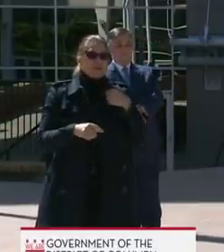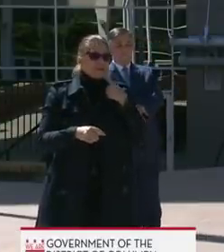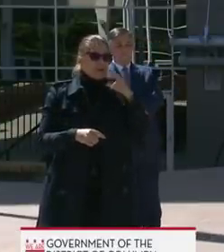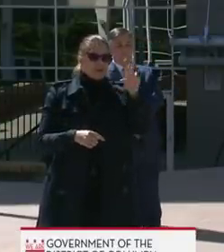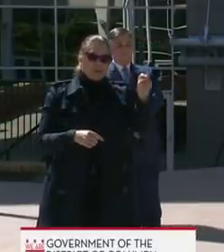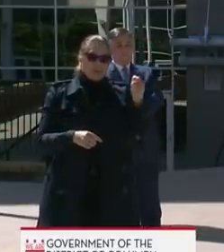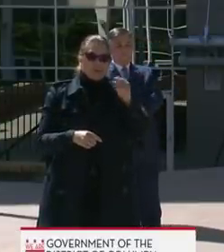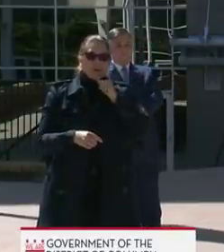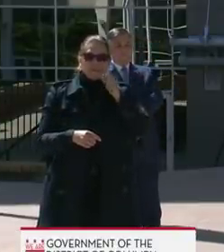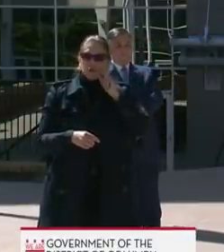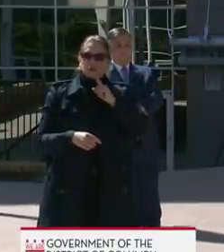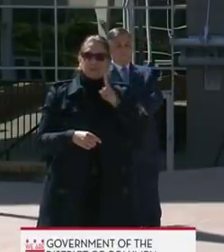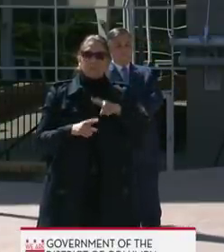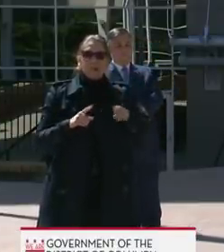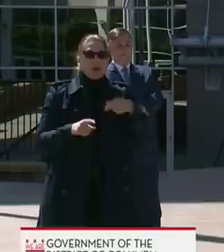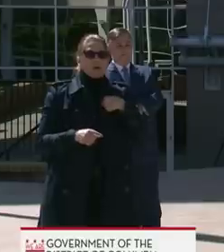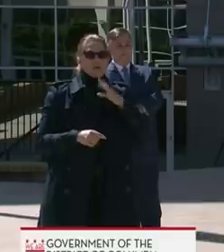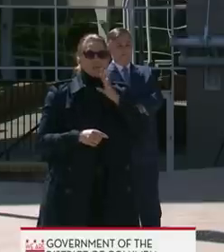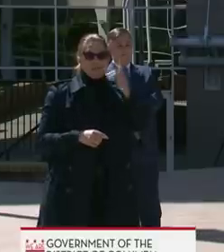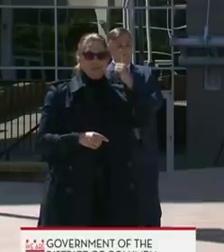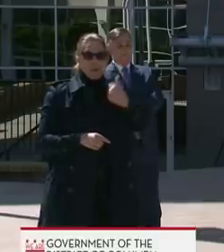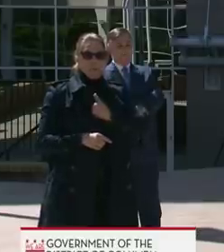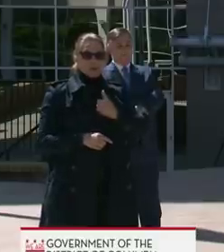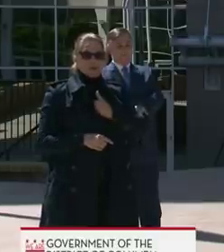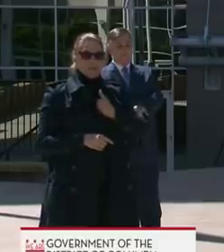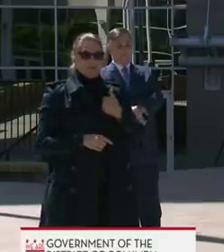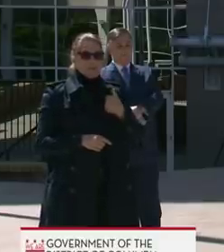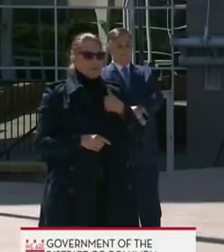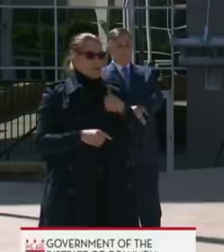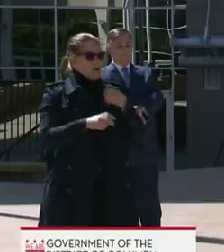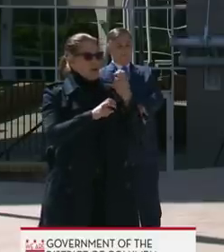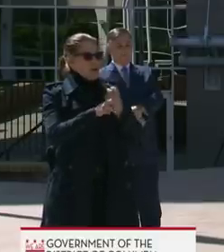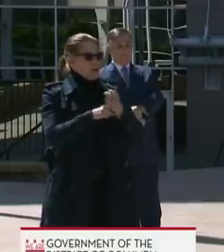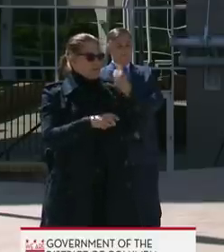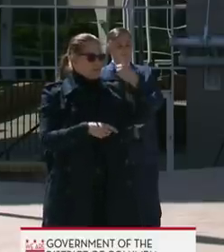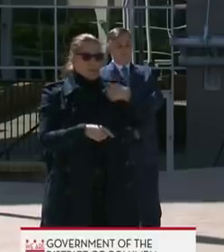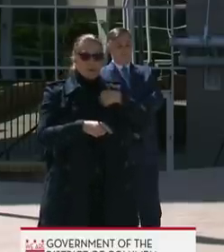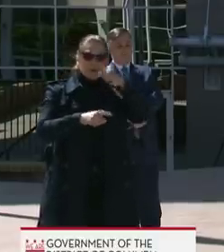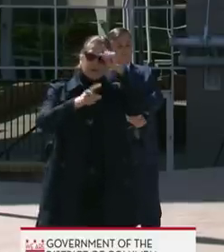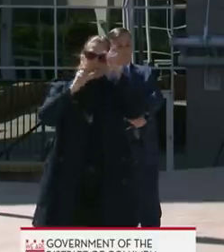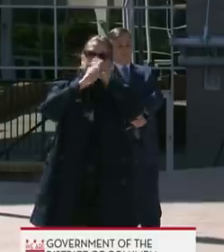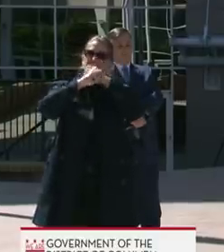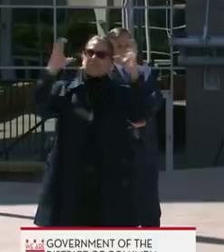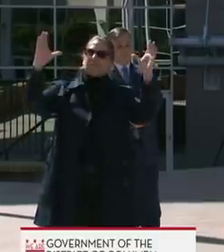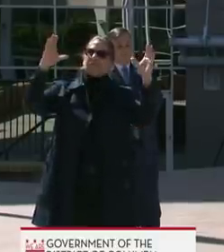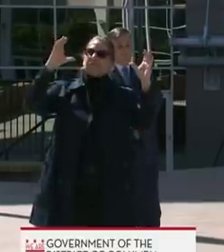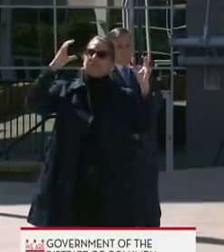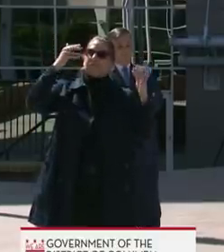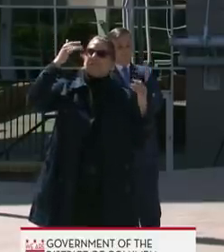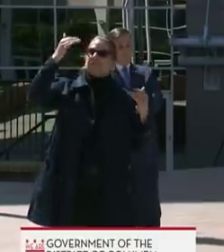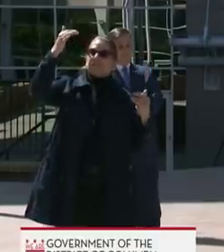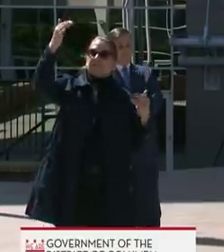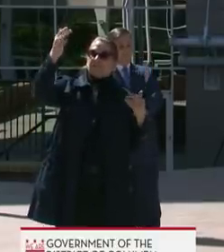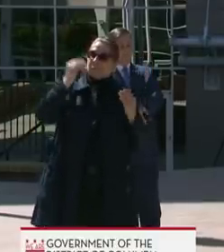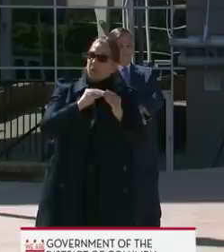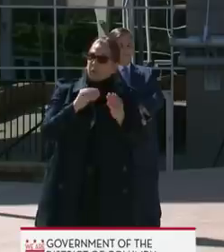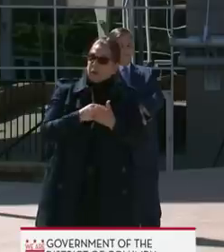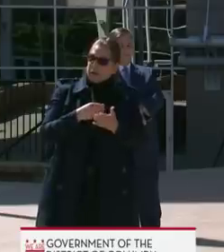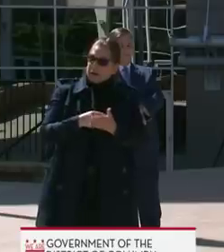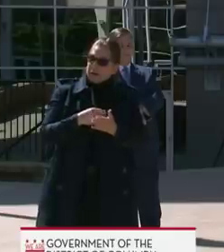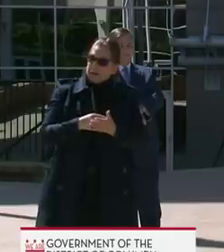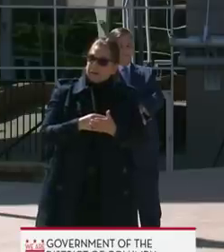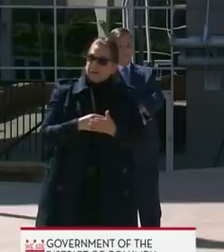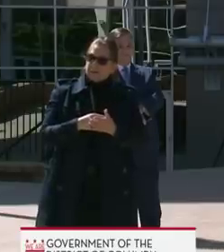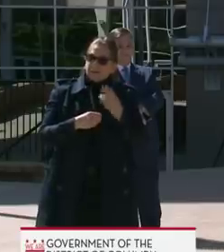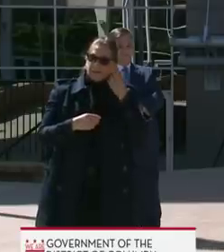absolute no, but it's really hard to think of where we're going to find funding for additional programs when we have to cut this